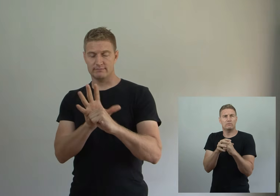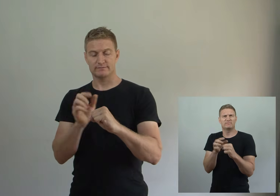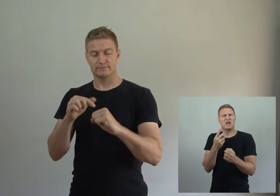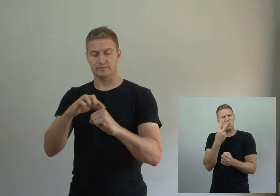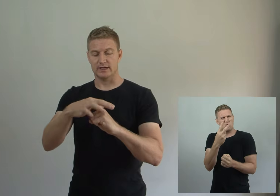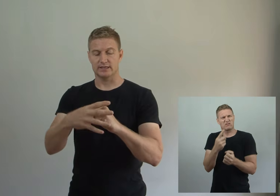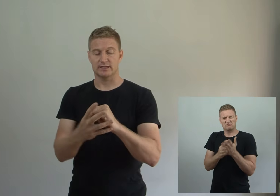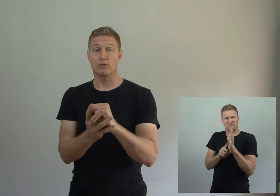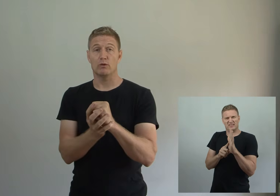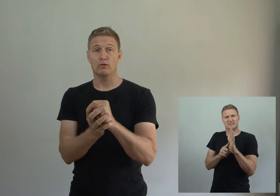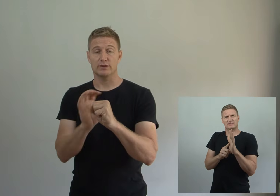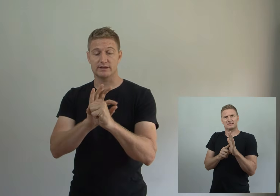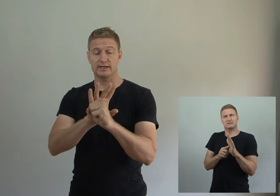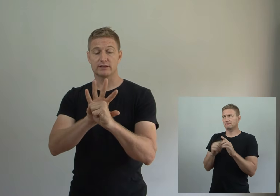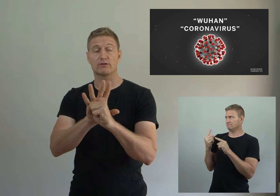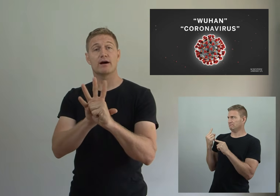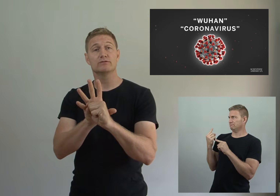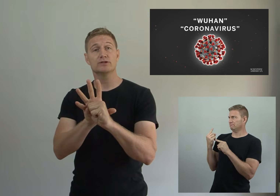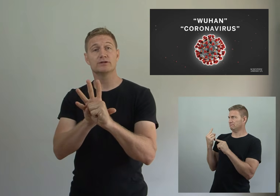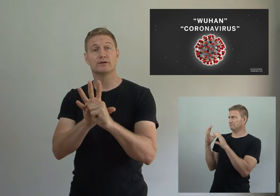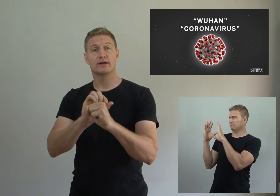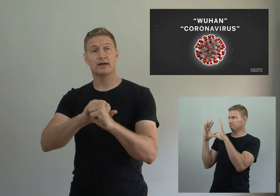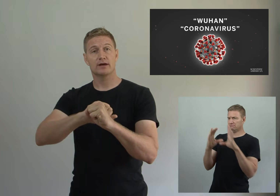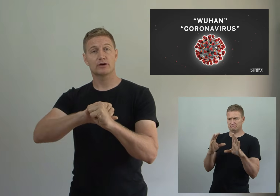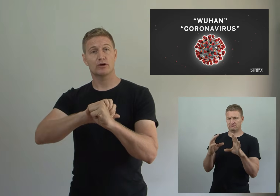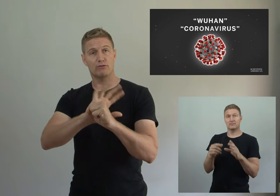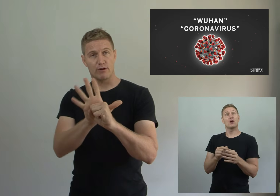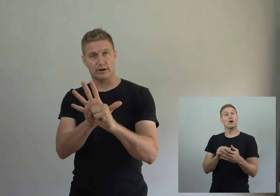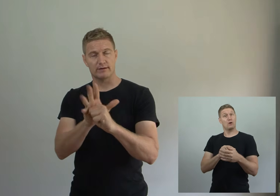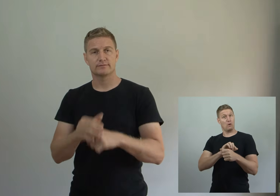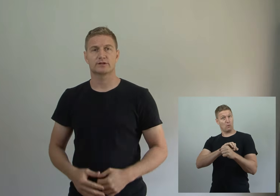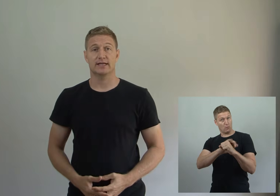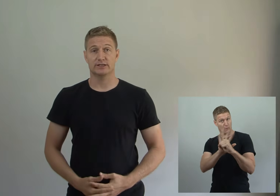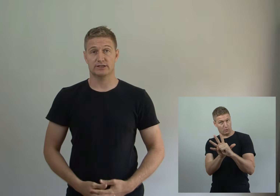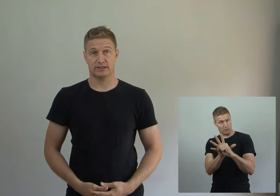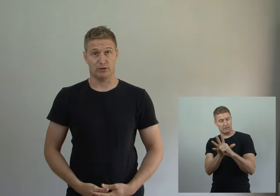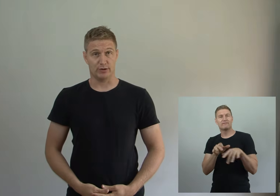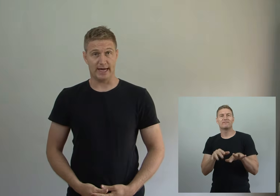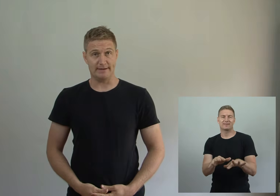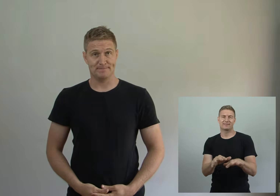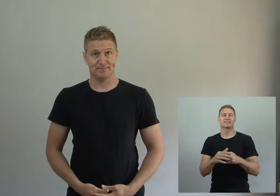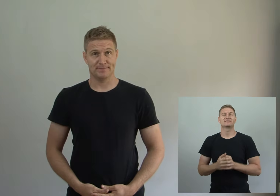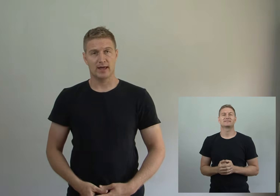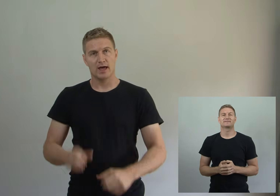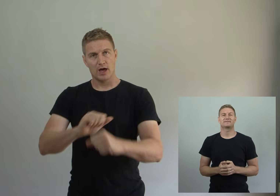Corona is the ball with the little crowns. Corona. So let's show you